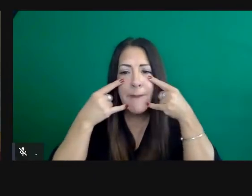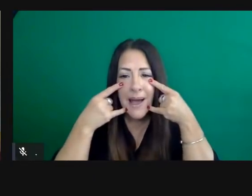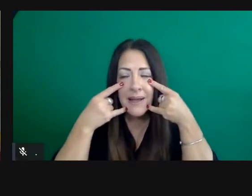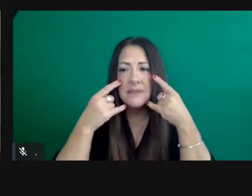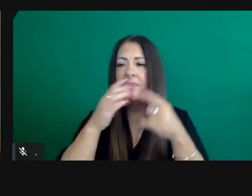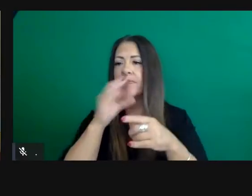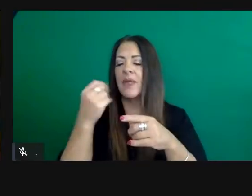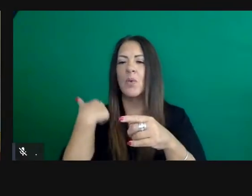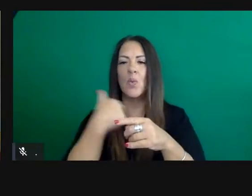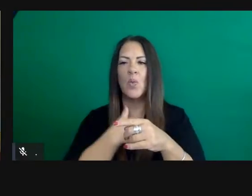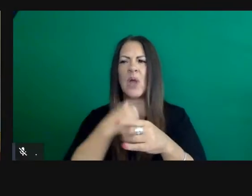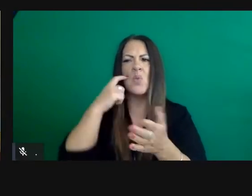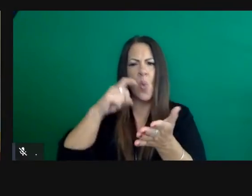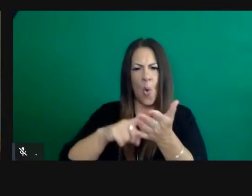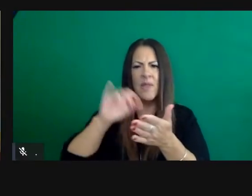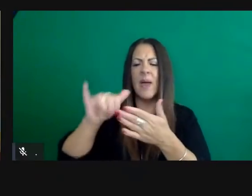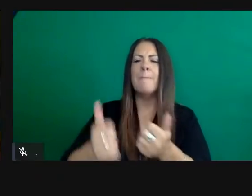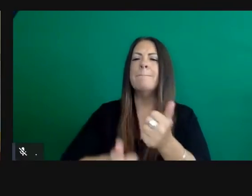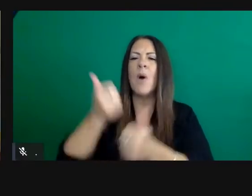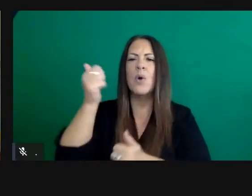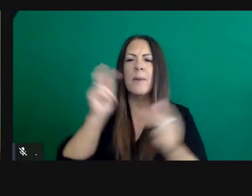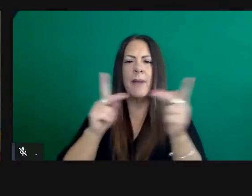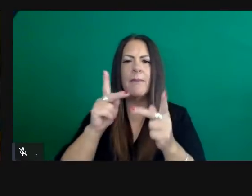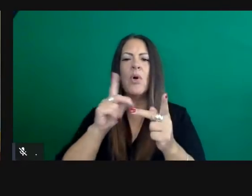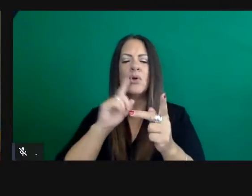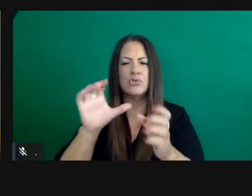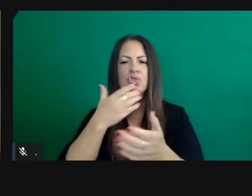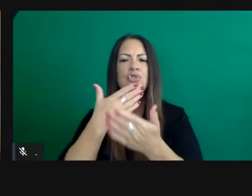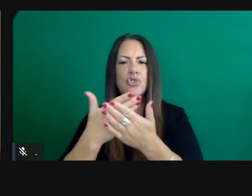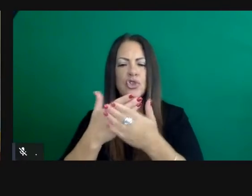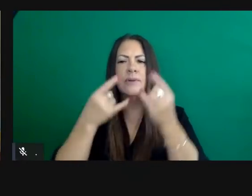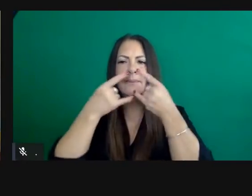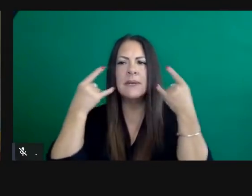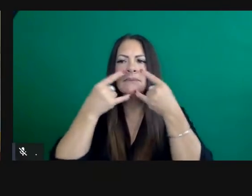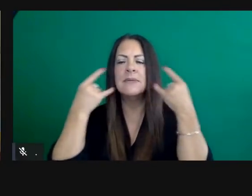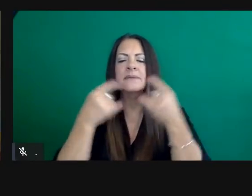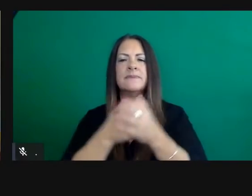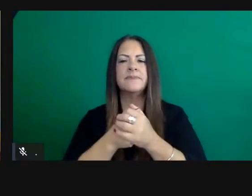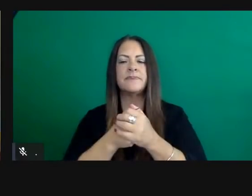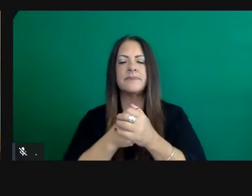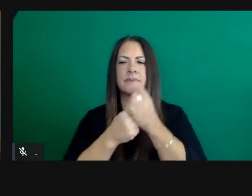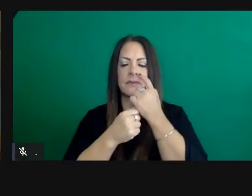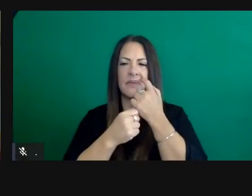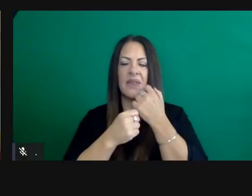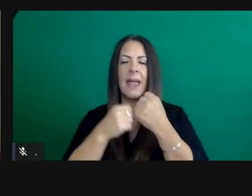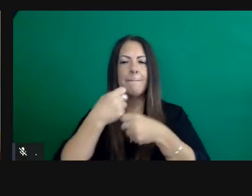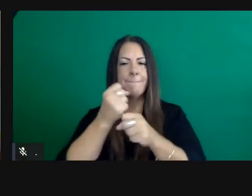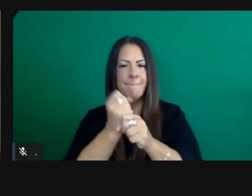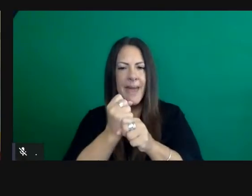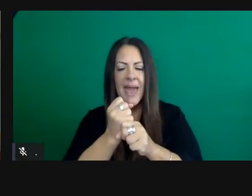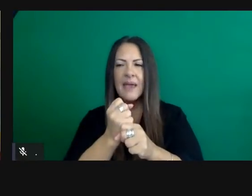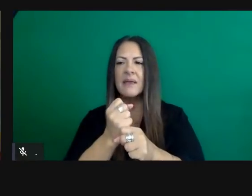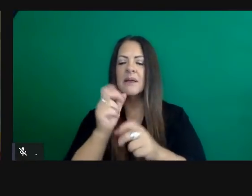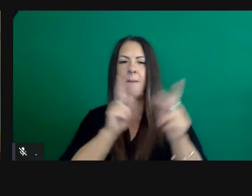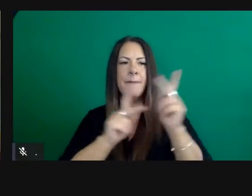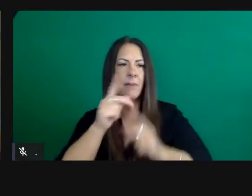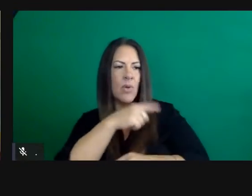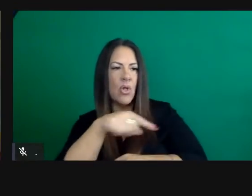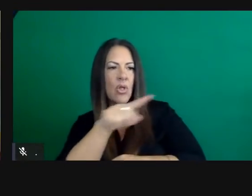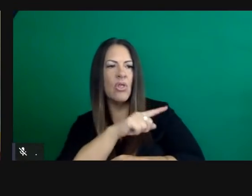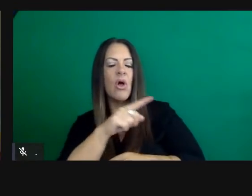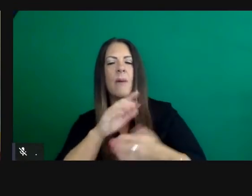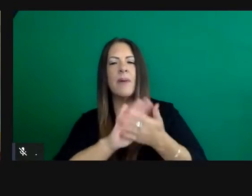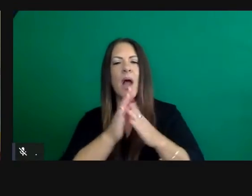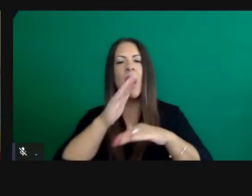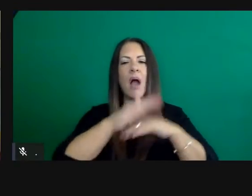use of mask wearing. I think a number of people who were early on not themselves comfortable have told me how they become